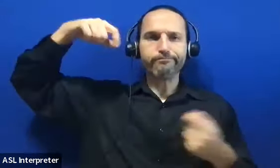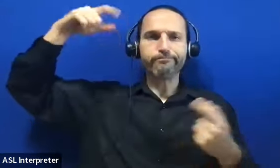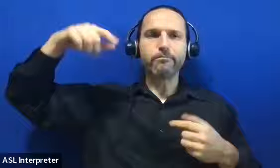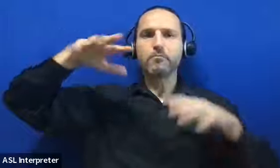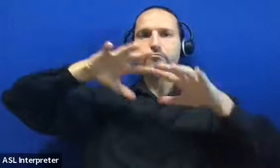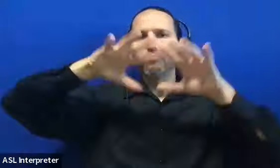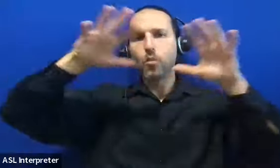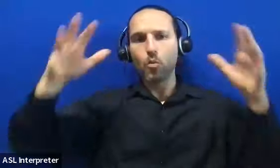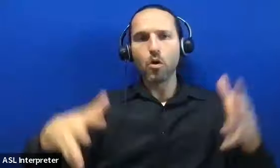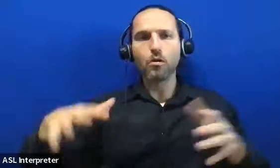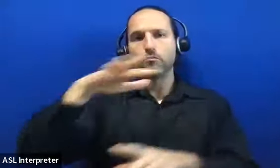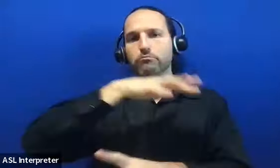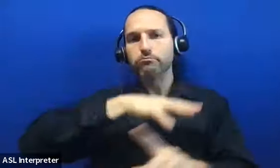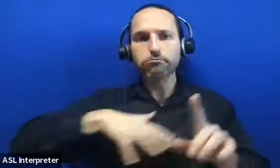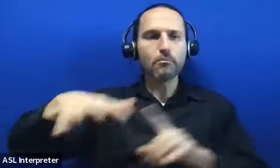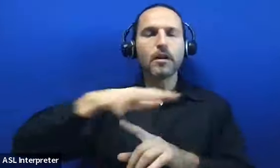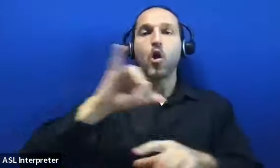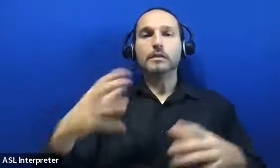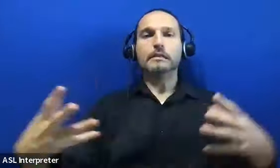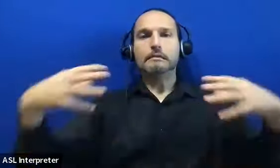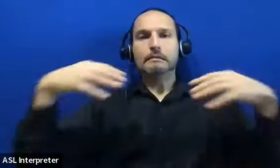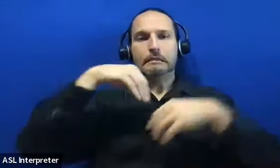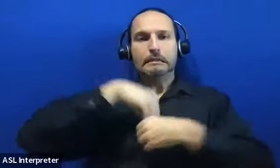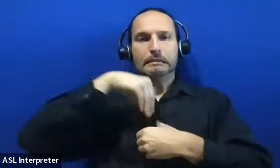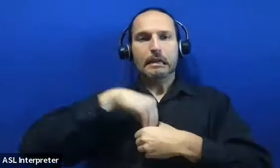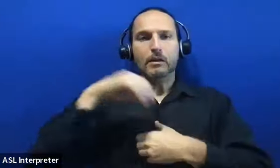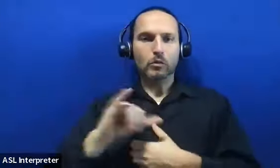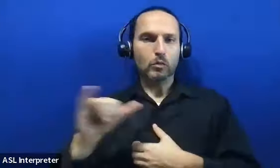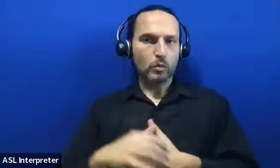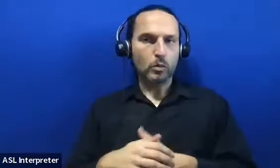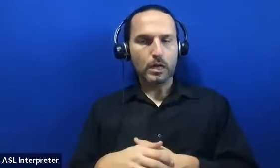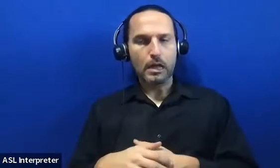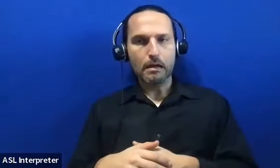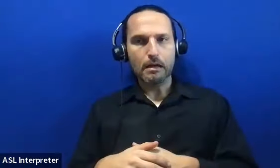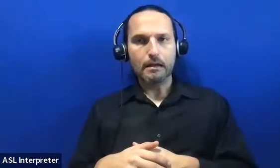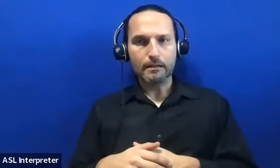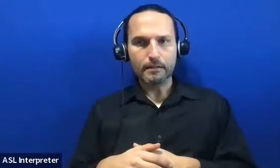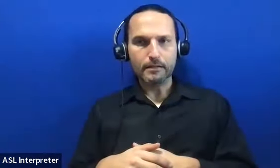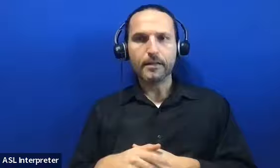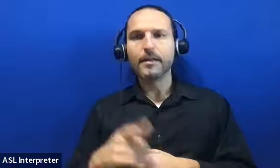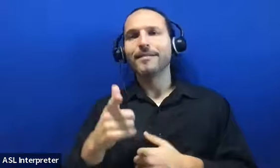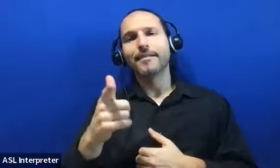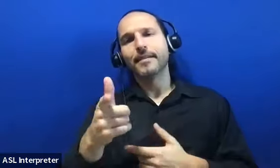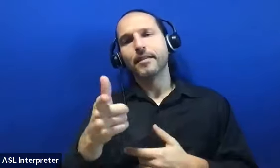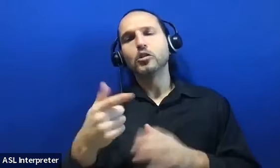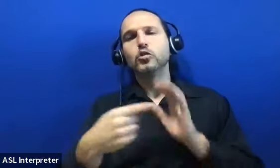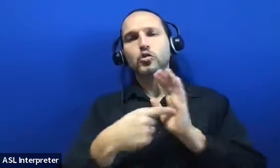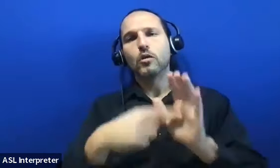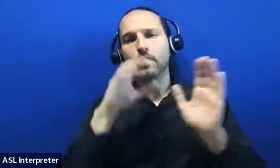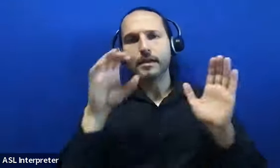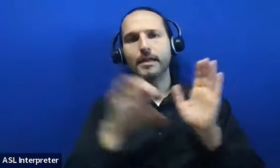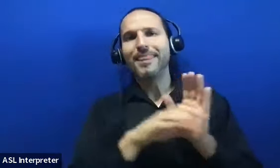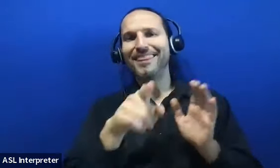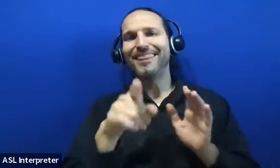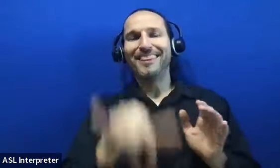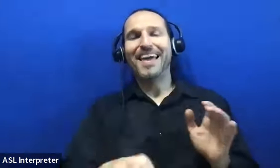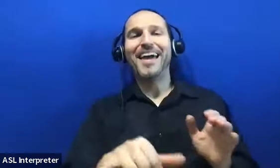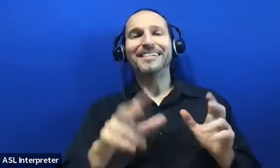us and the world inside of us. So I like to think of sensory